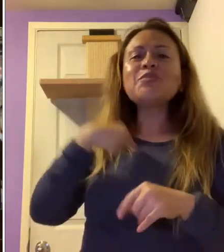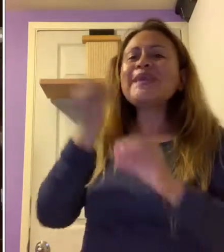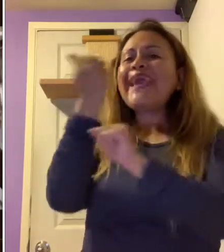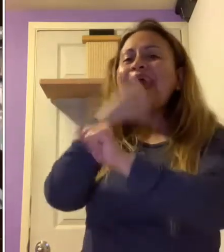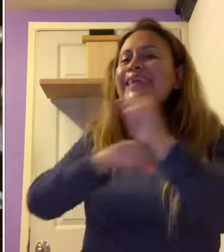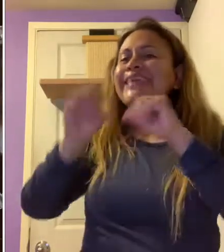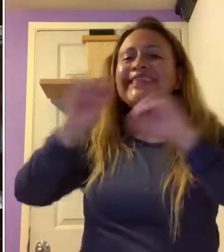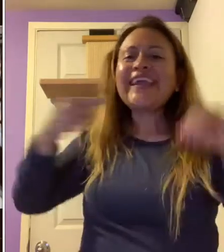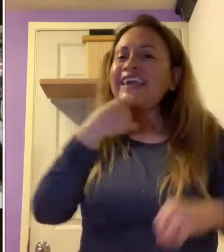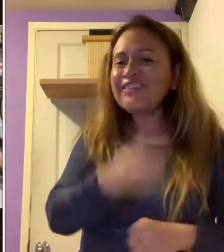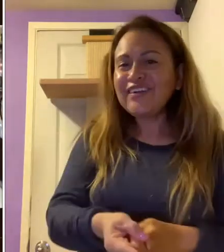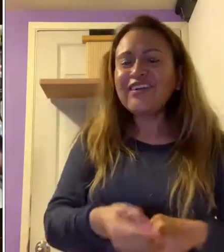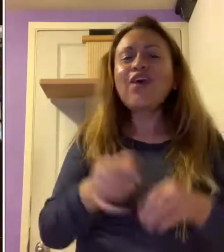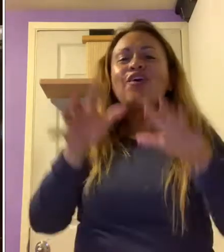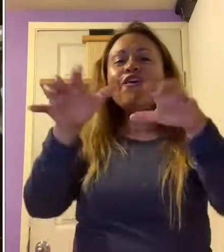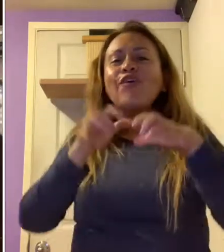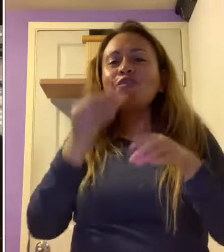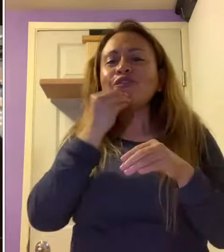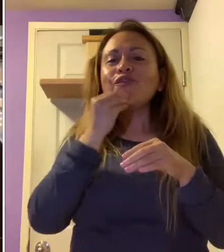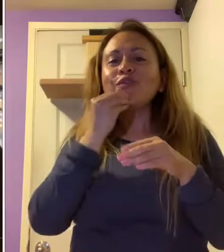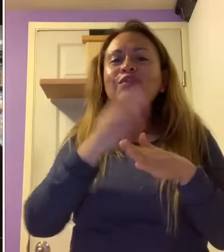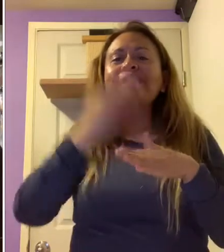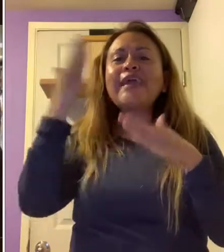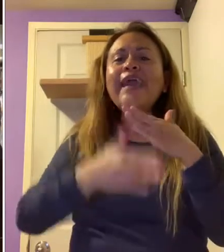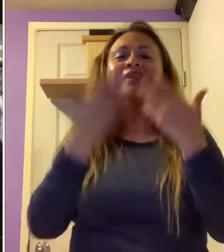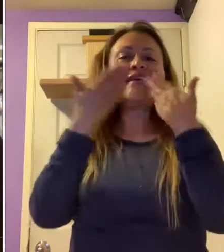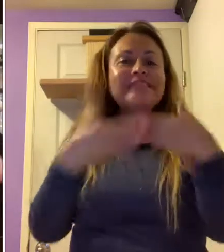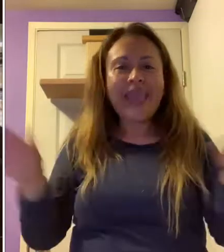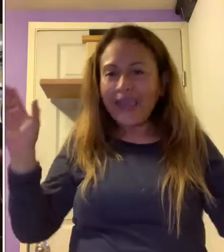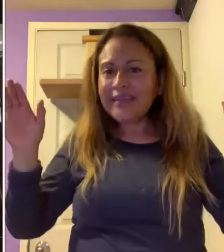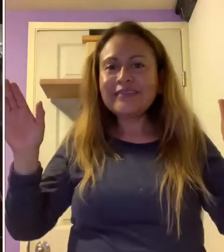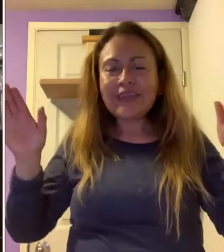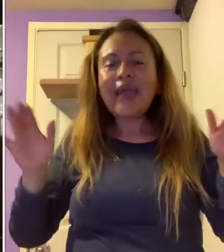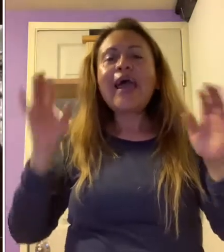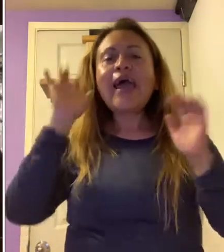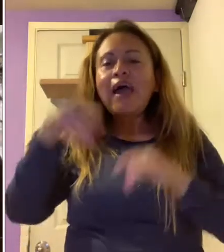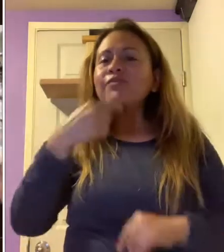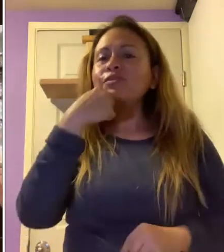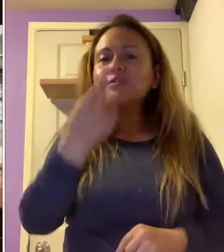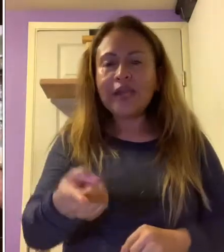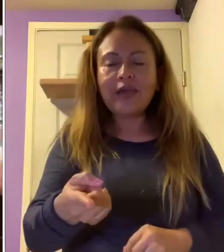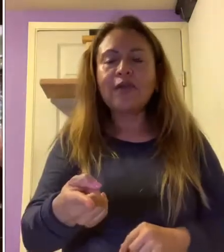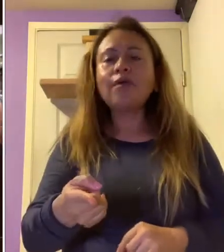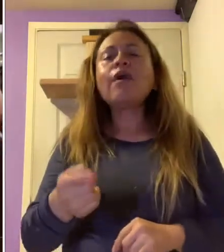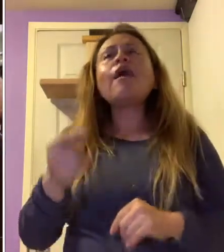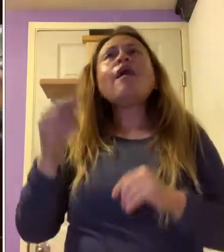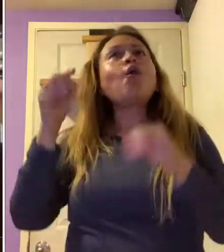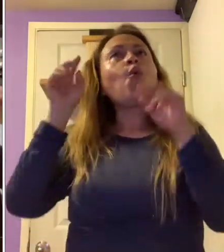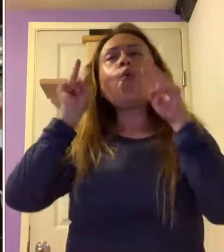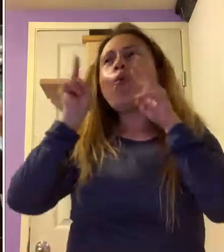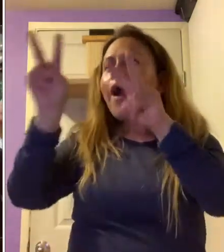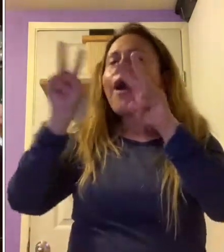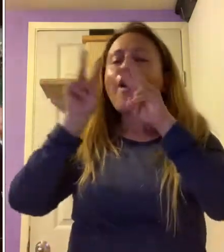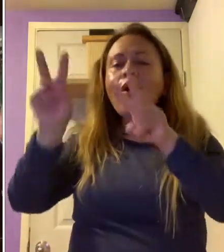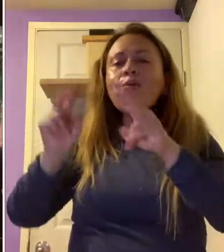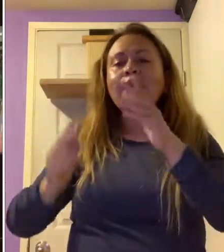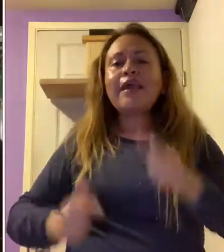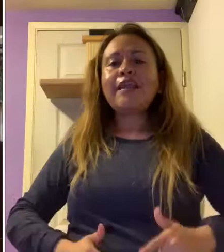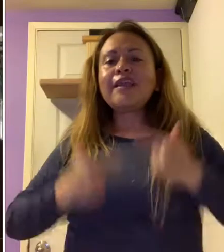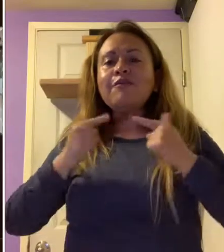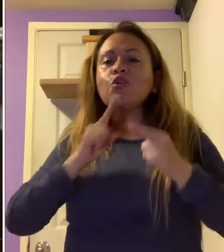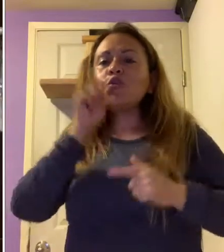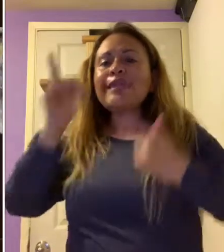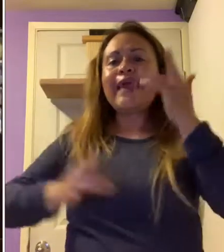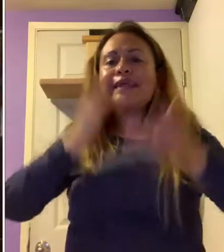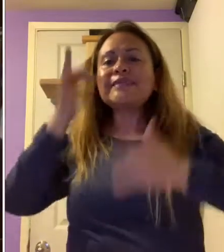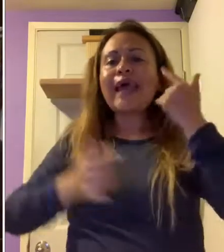to anything I say, you guys. That is it. The frozen food review is done. You guys, I got to say, above my expectations. I mean,